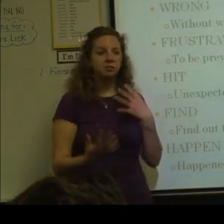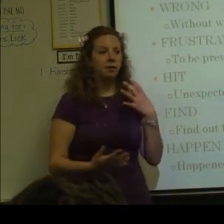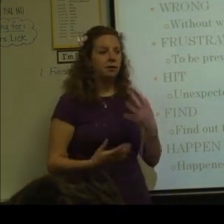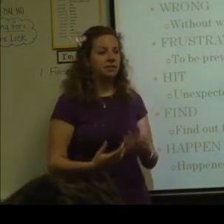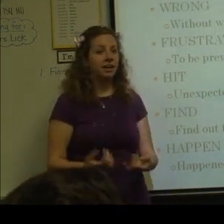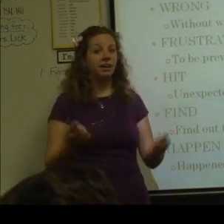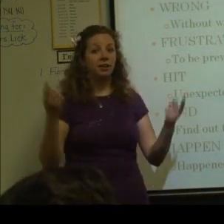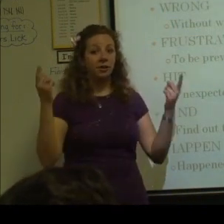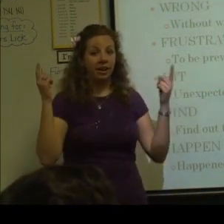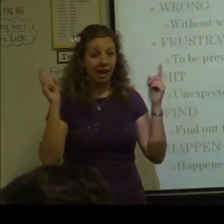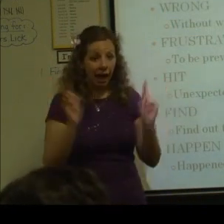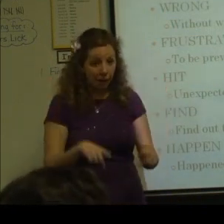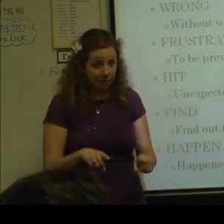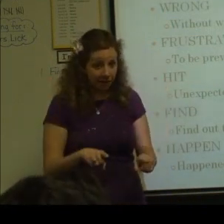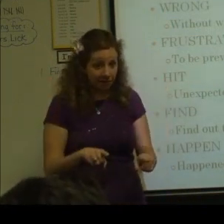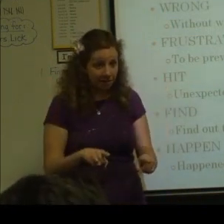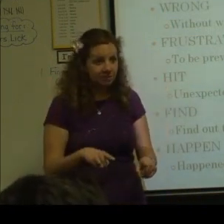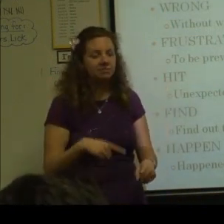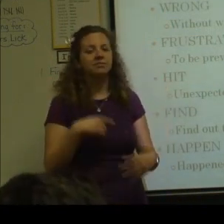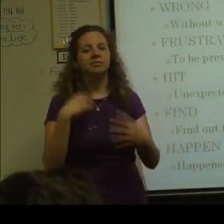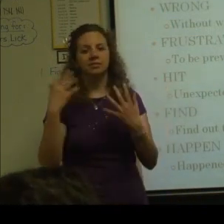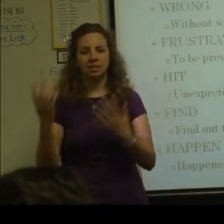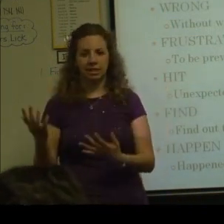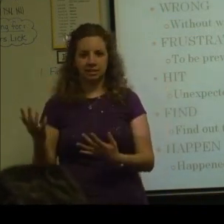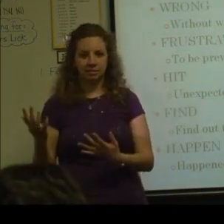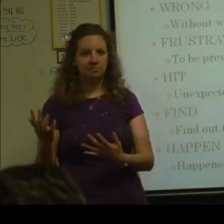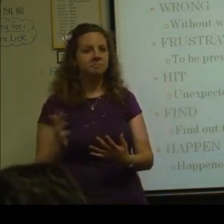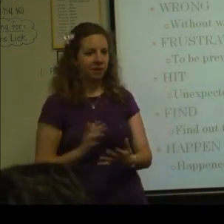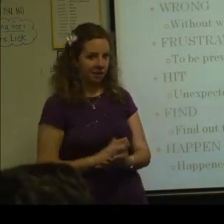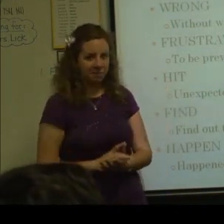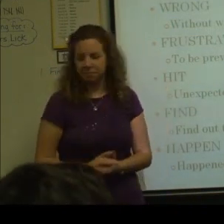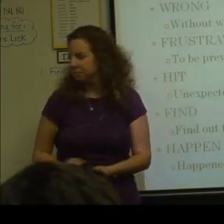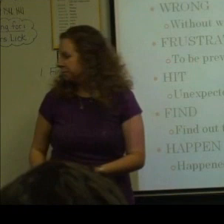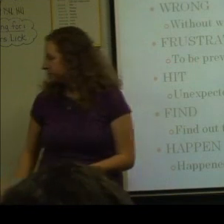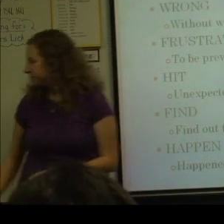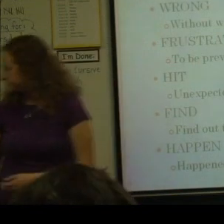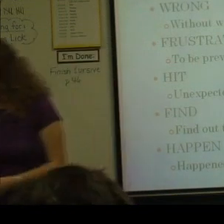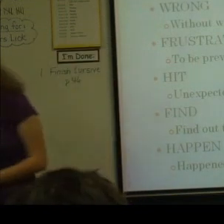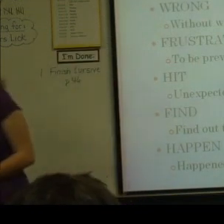going about my day, it happened with this, okay?